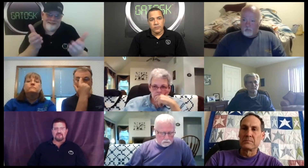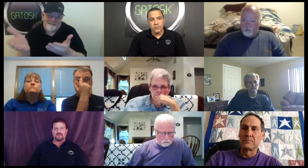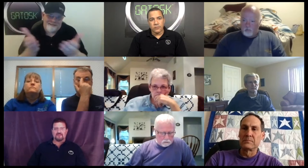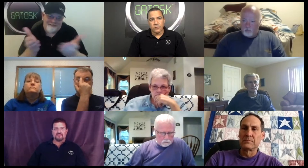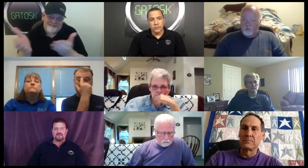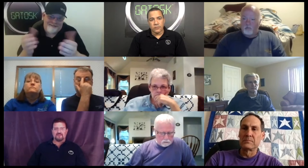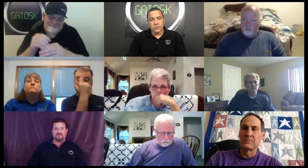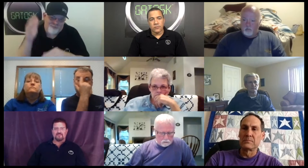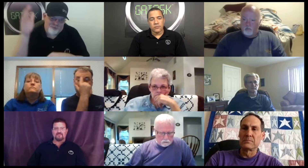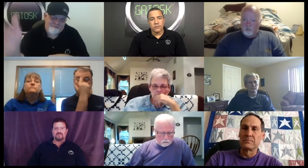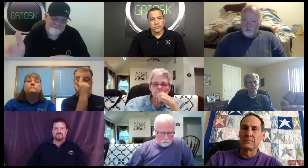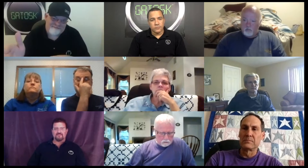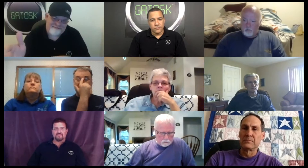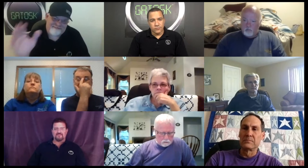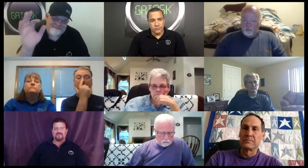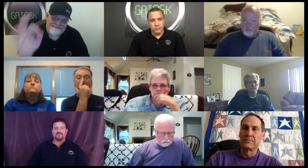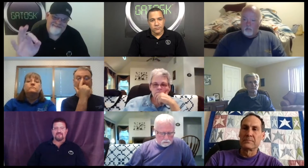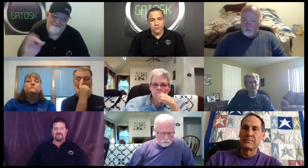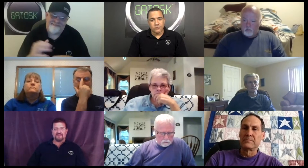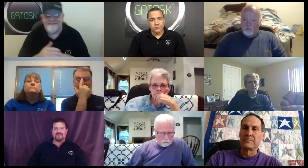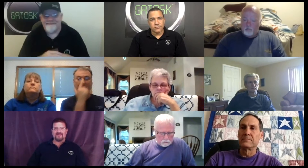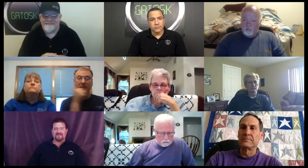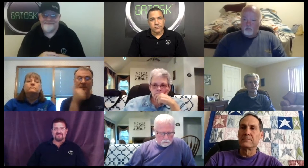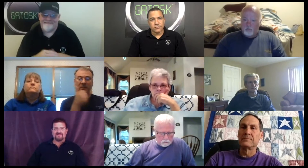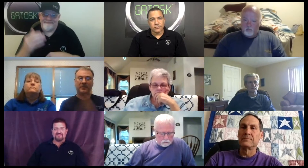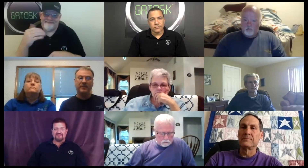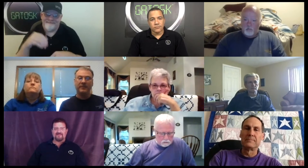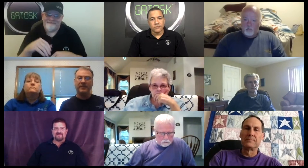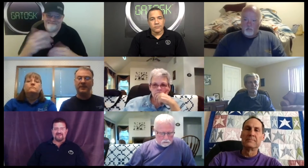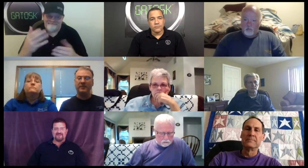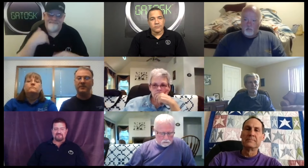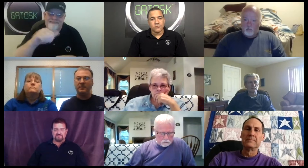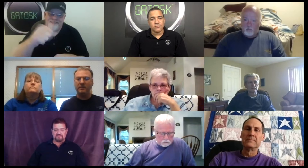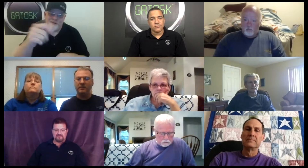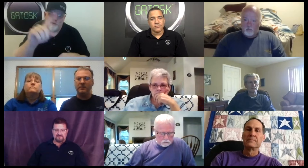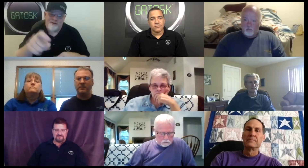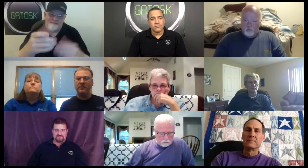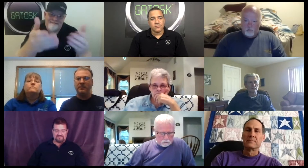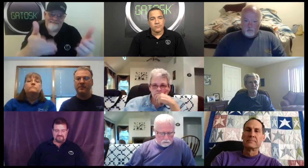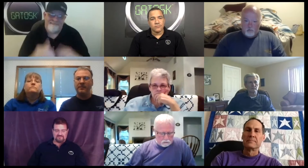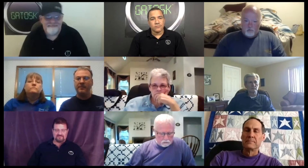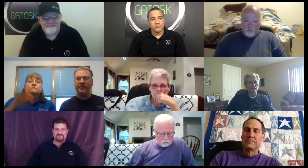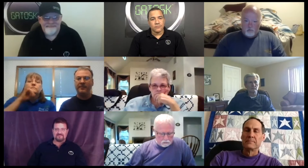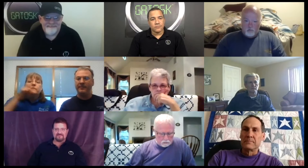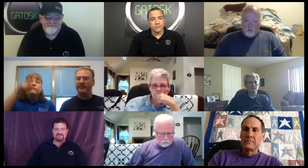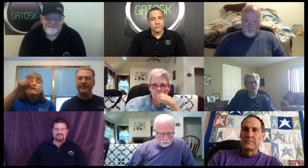have a video phone service in the future. All right. Any other questions?